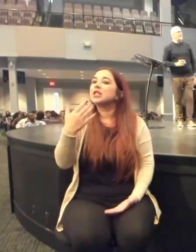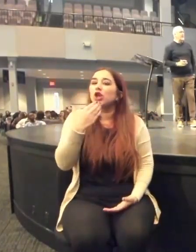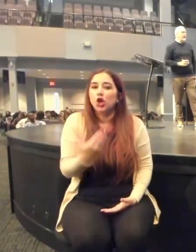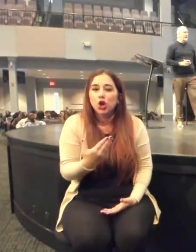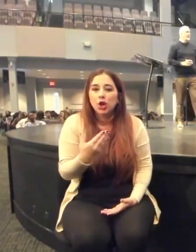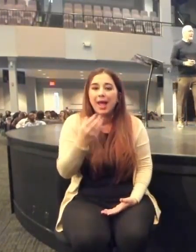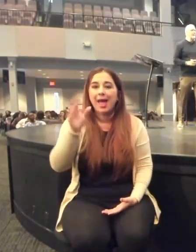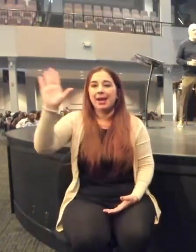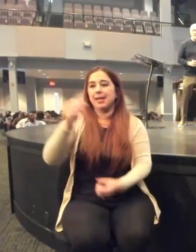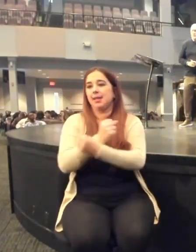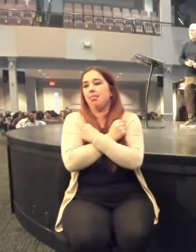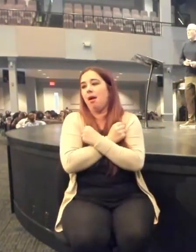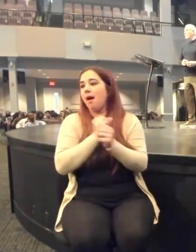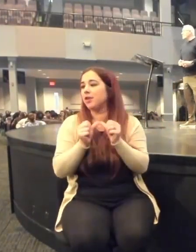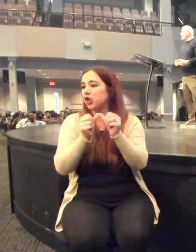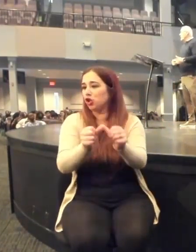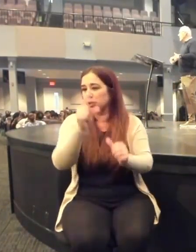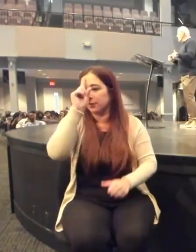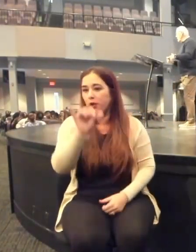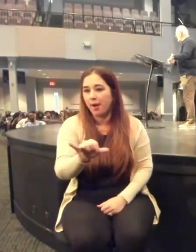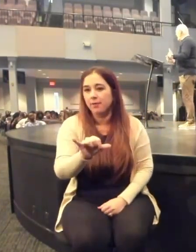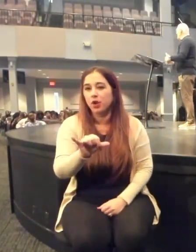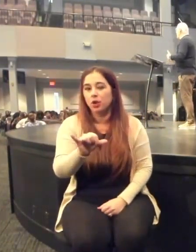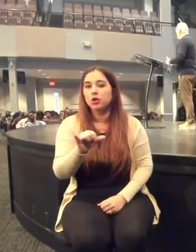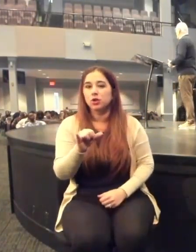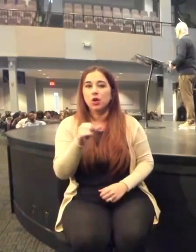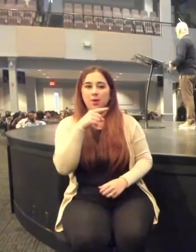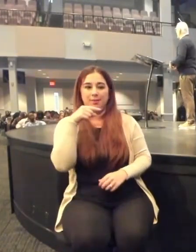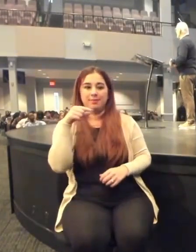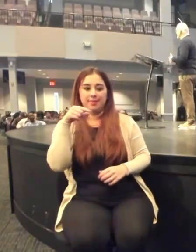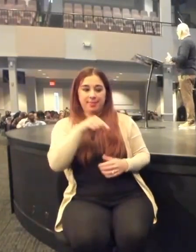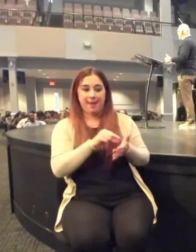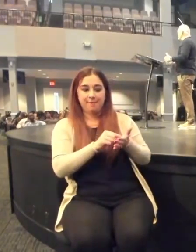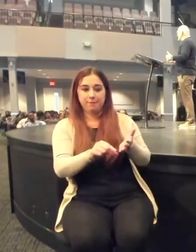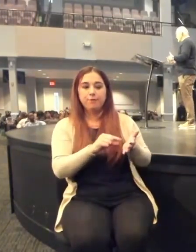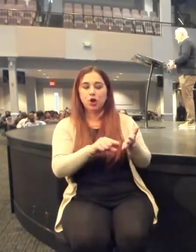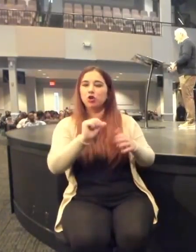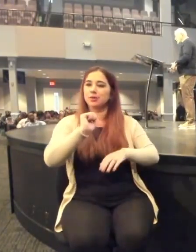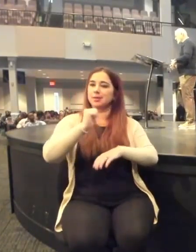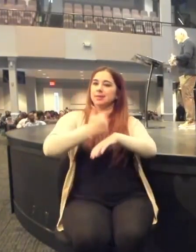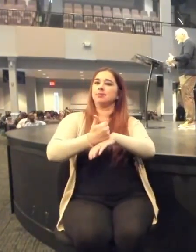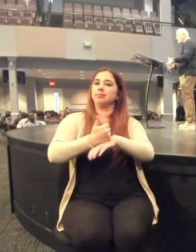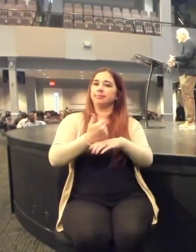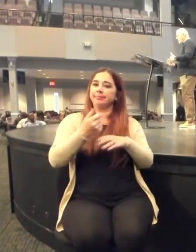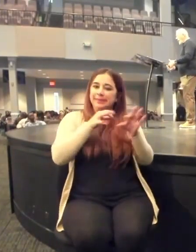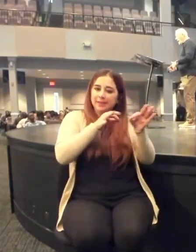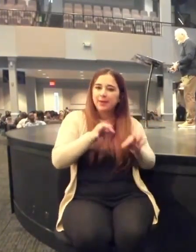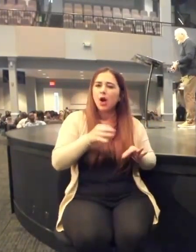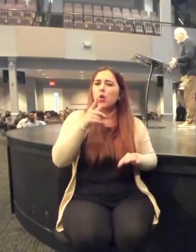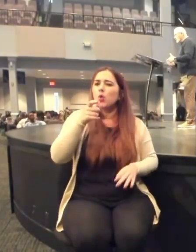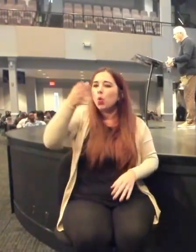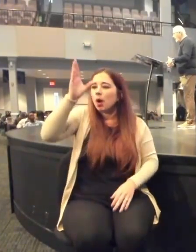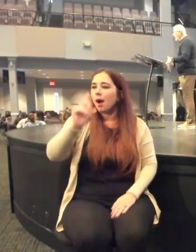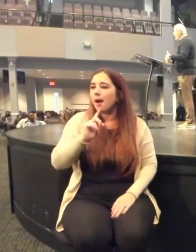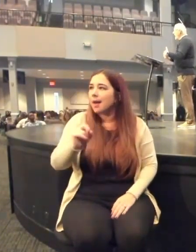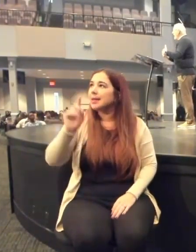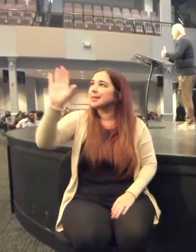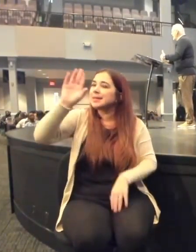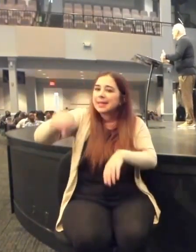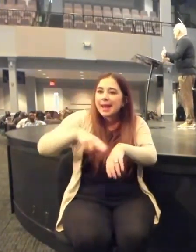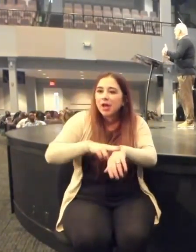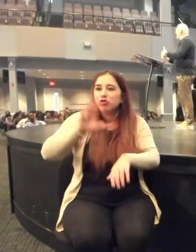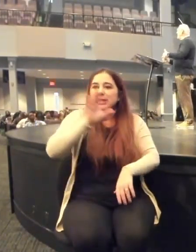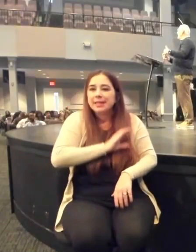good, and His love endures forever. So it defines for us, or establishes for us, the nature of God as being